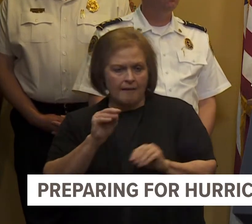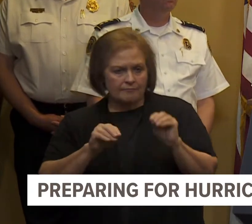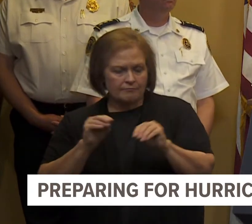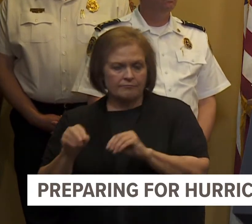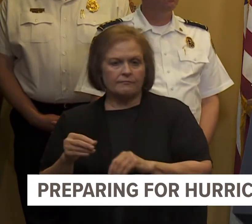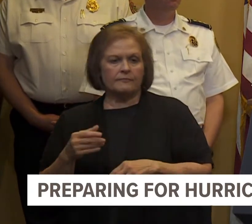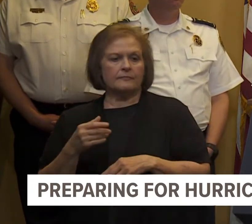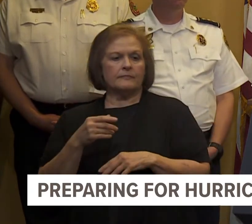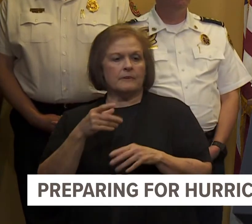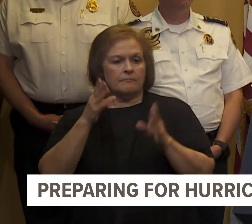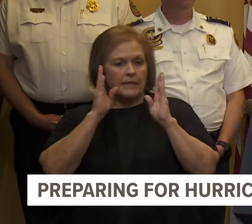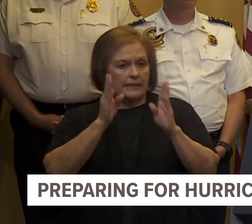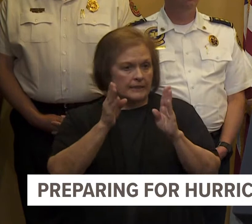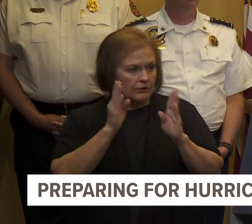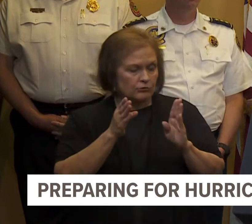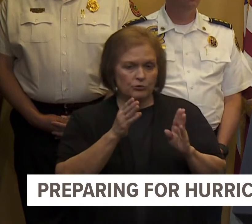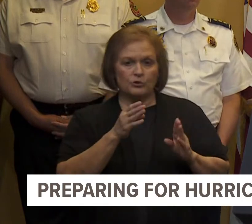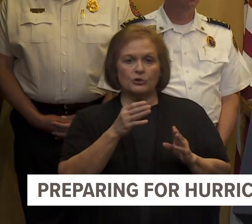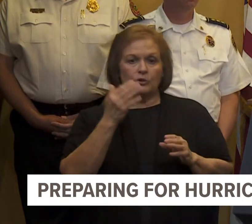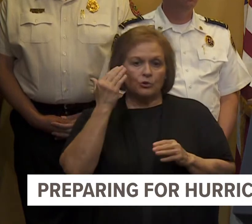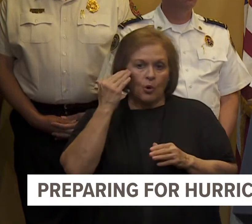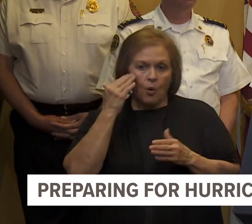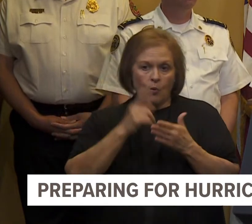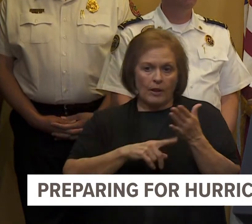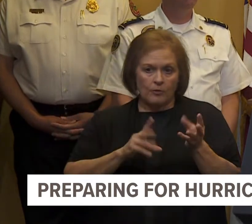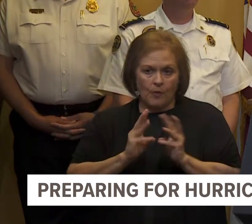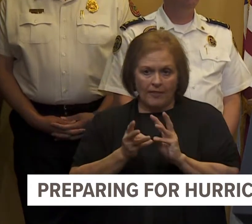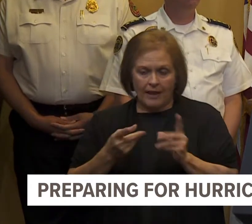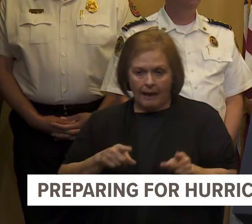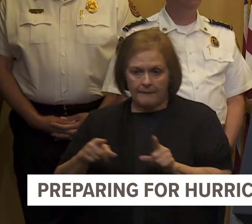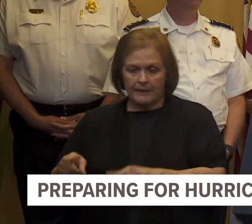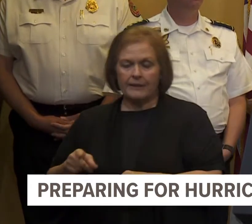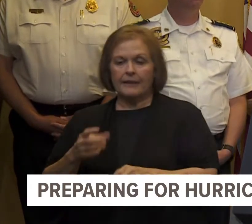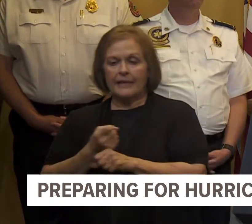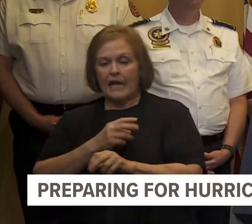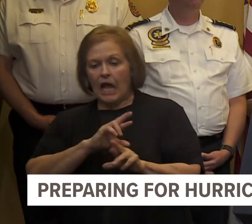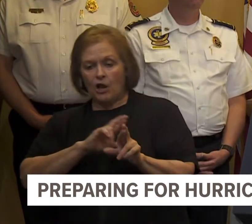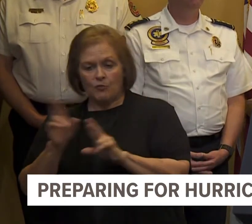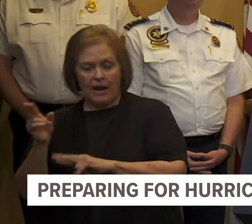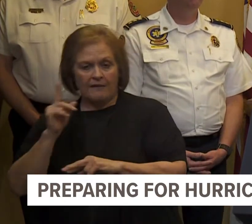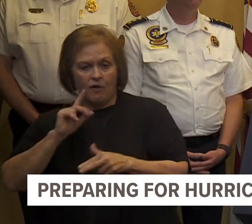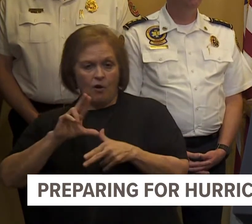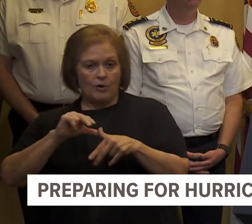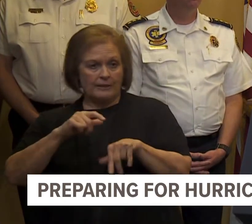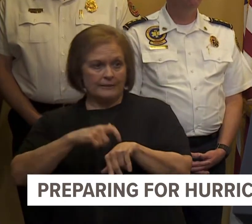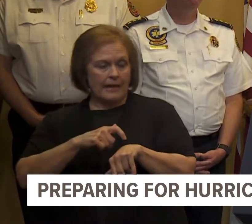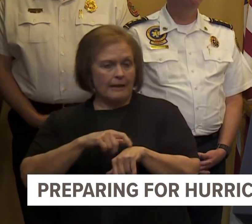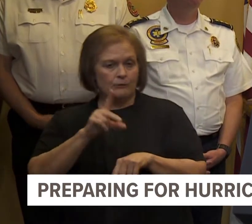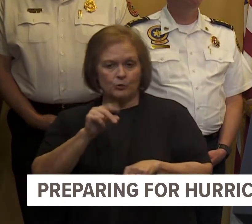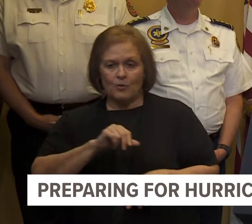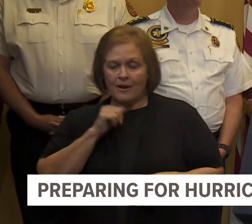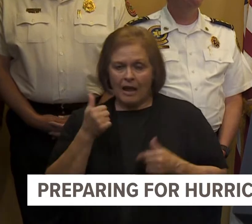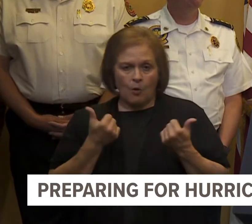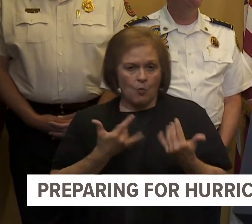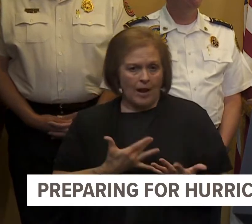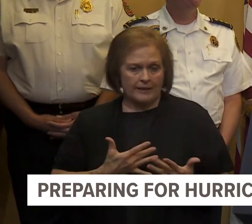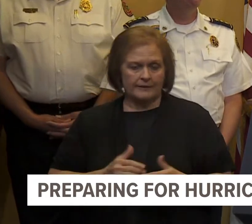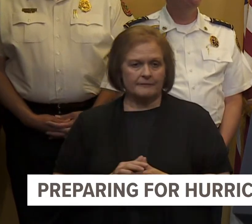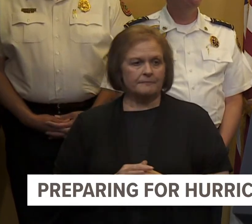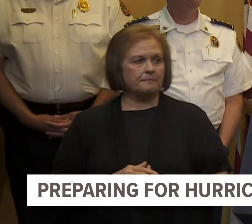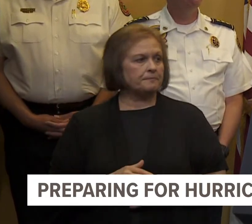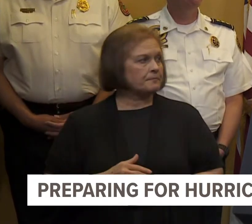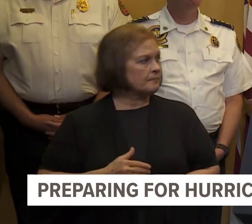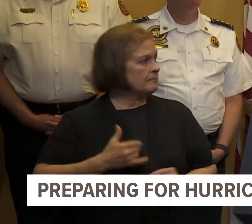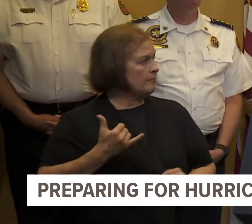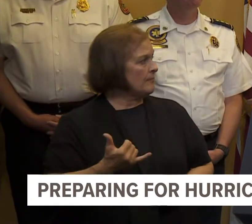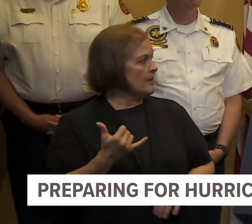to local and state officials to stay weather aware. Get ready now for hurricane season. Don't wait. Thank you. Thank you very much.